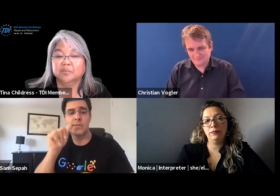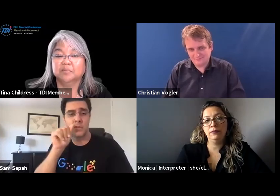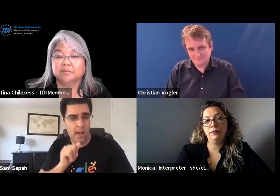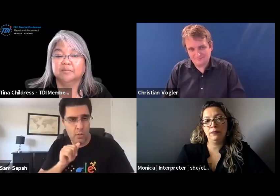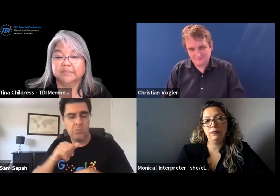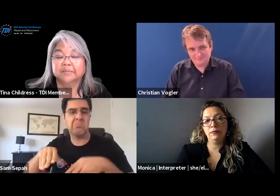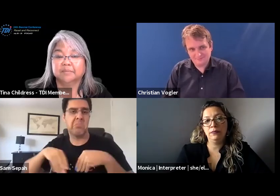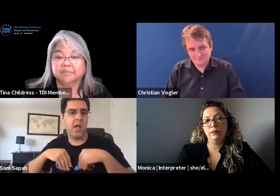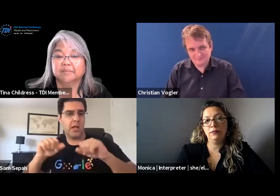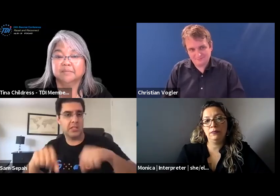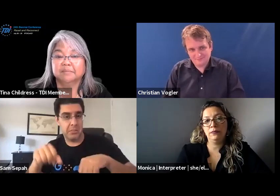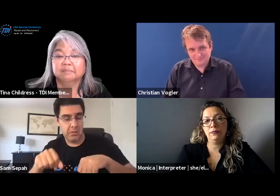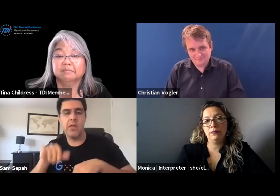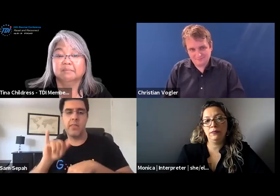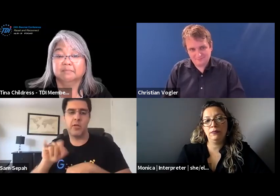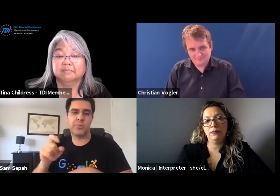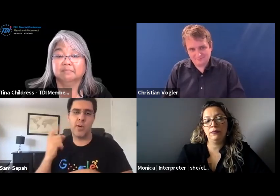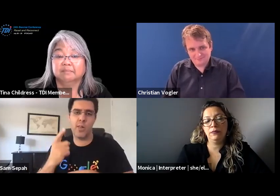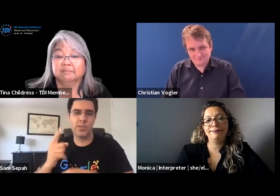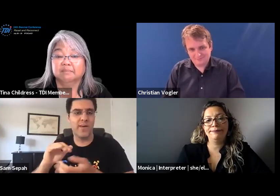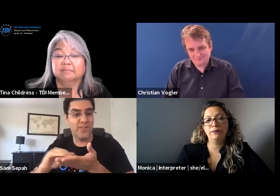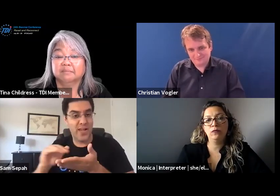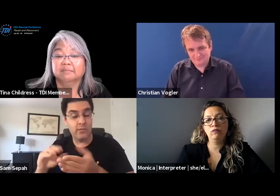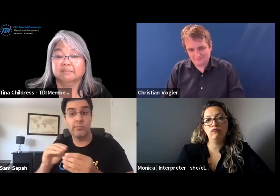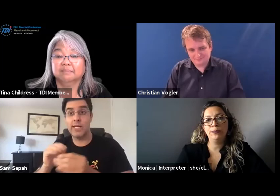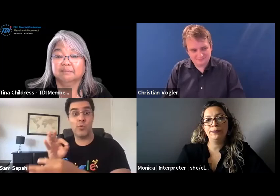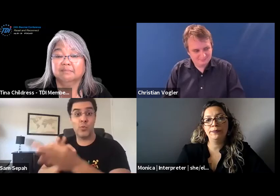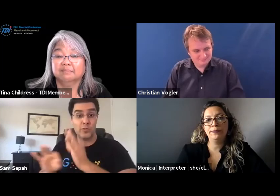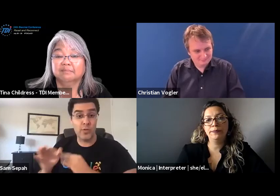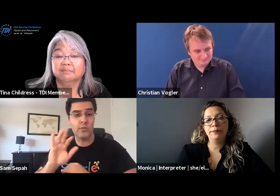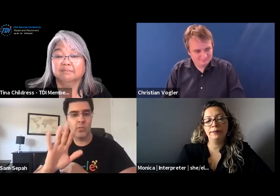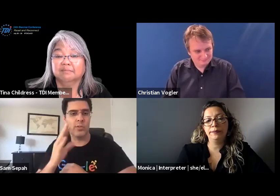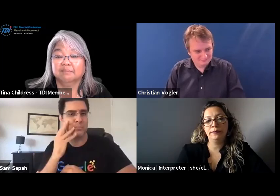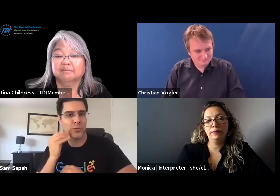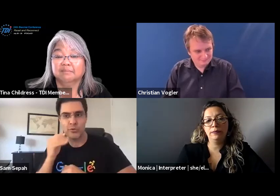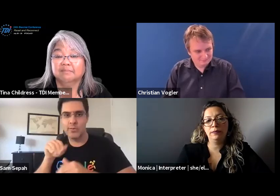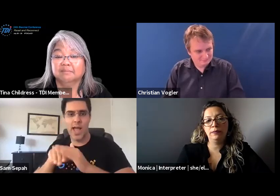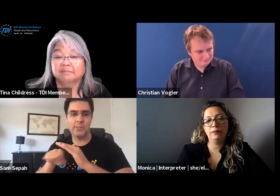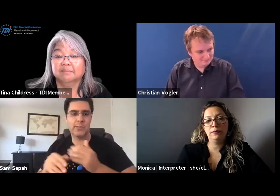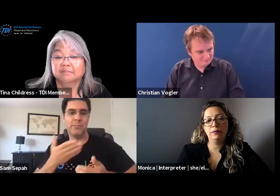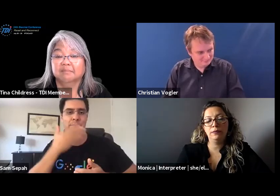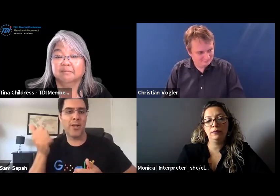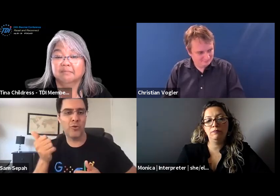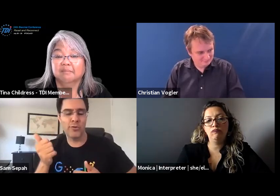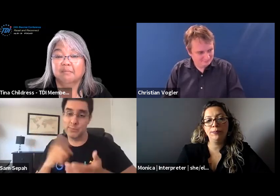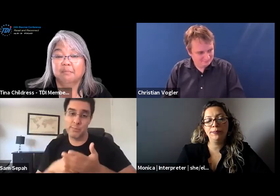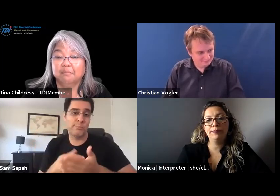the process is has a tolerance level that we can forgive, and it will